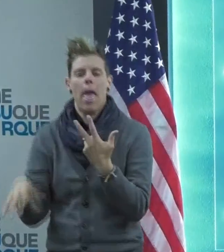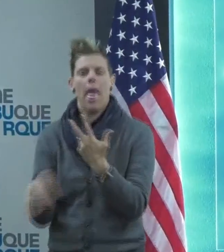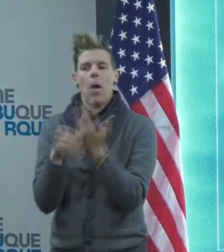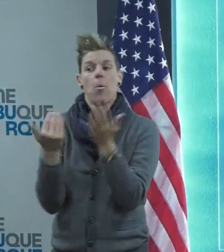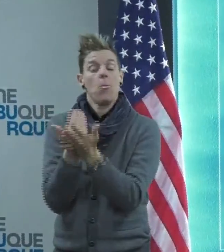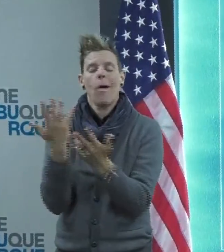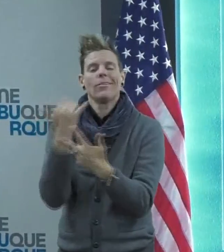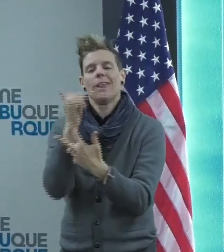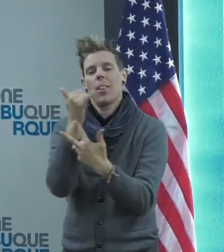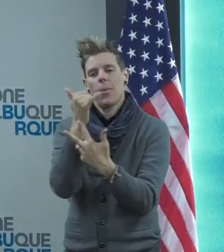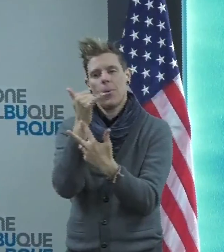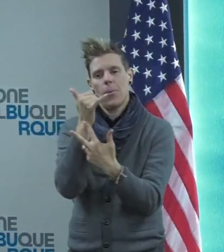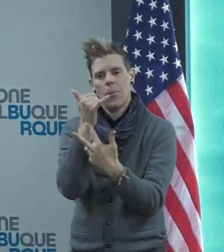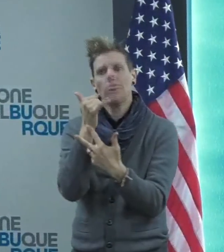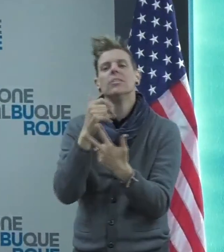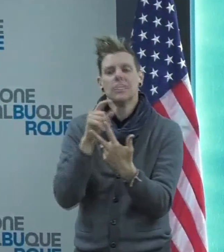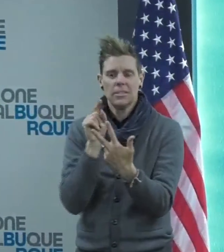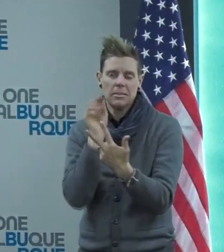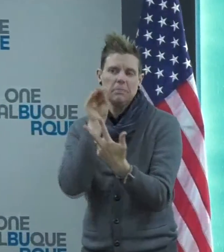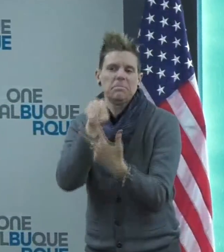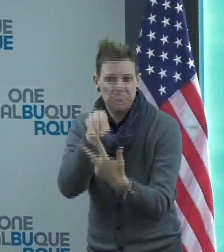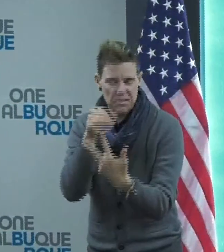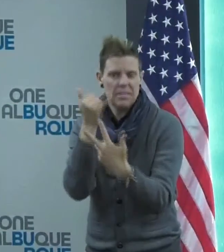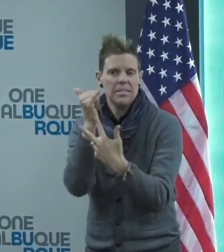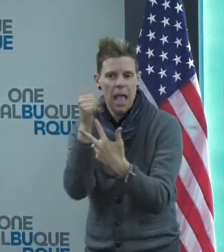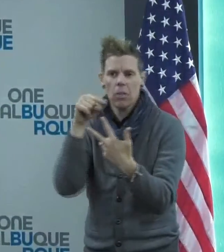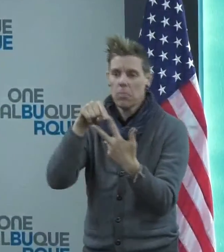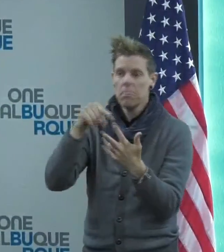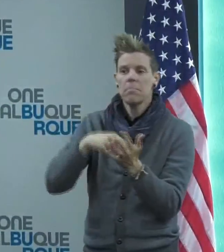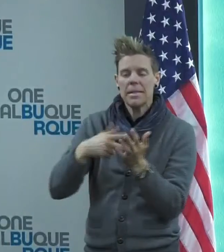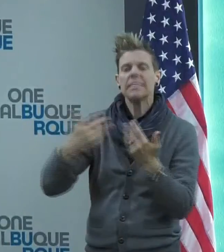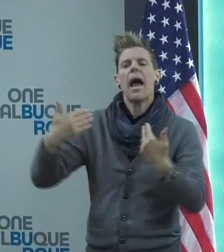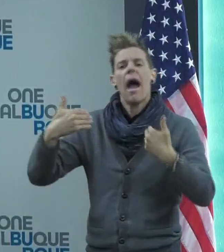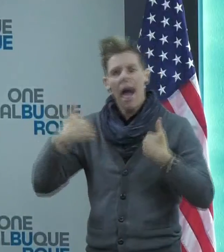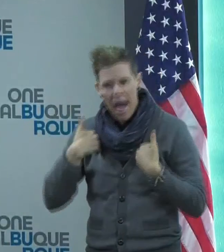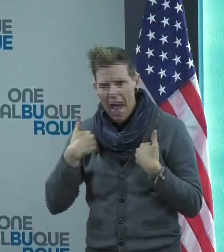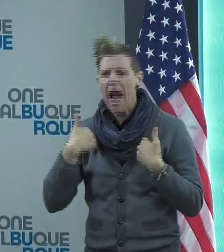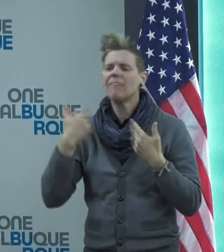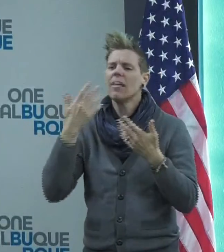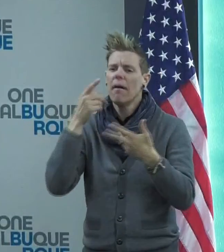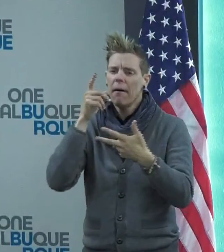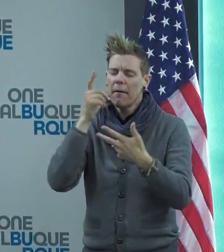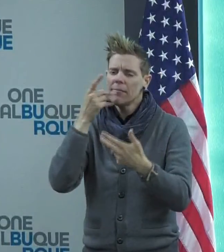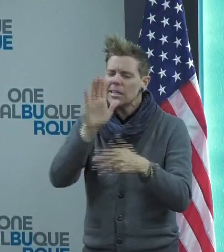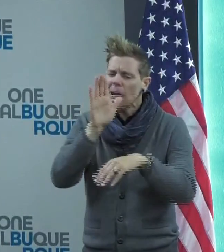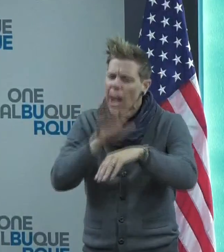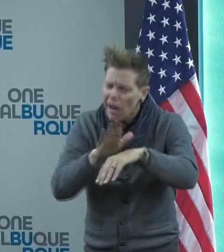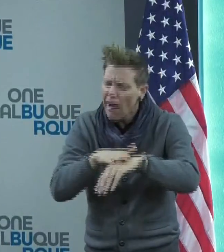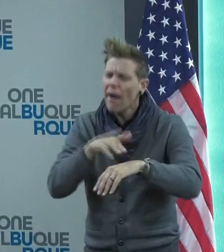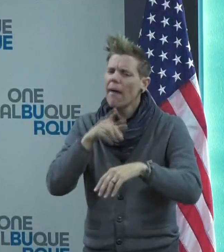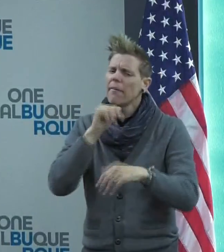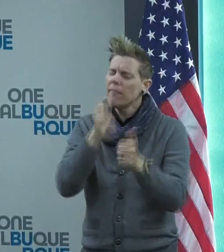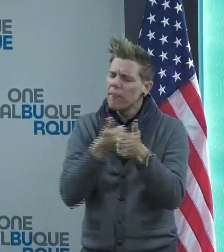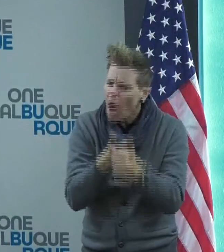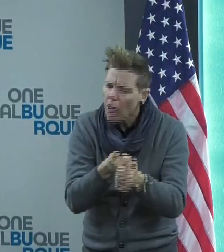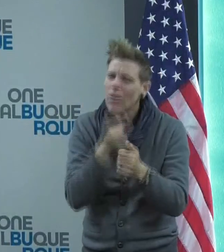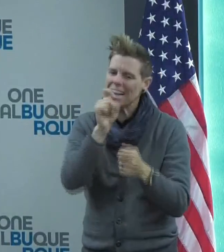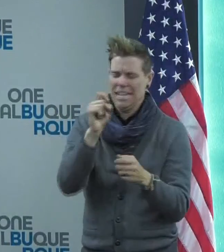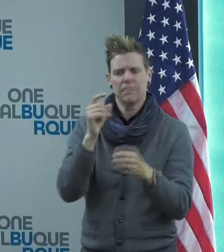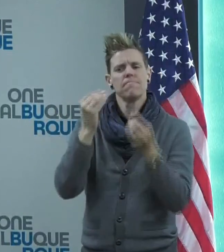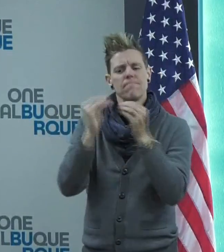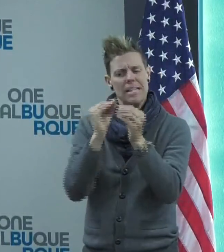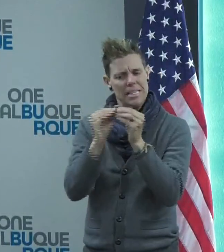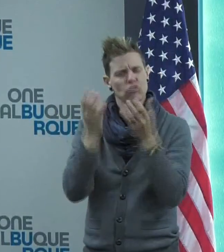some violations. But the positive news is that we'll say on the report, and they came into compliance. So that's why they're not